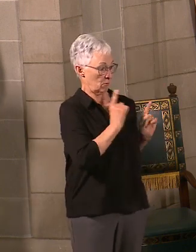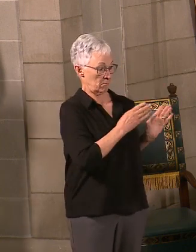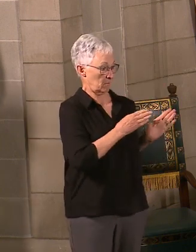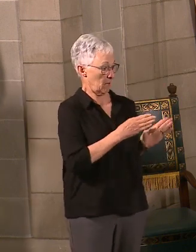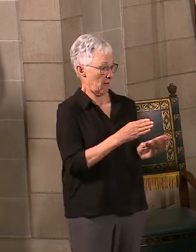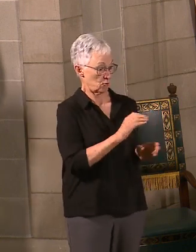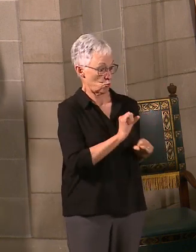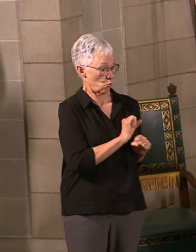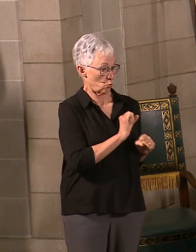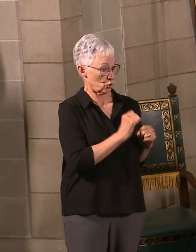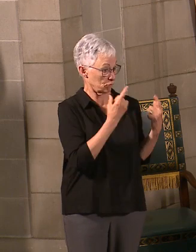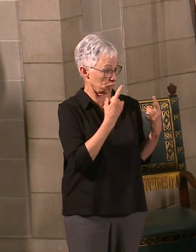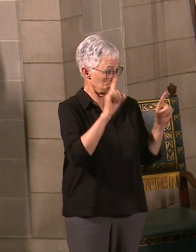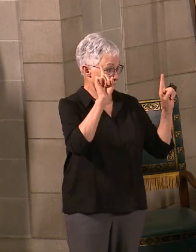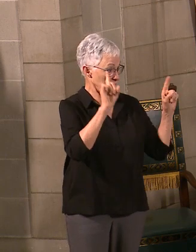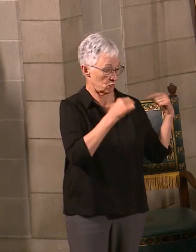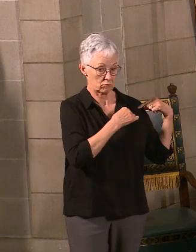the